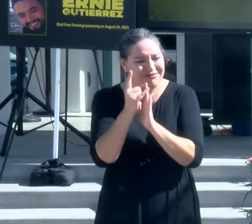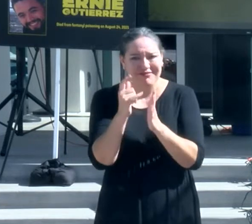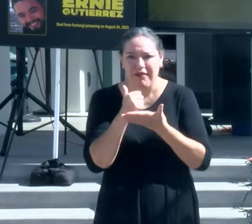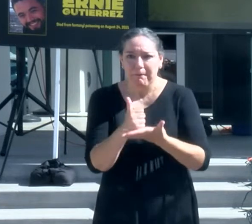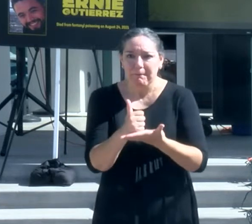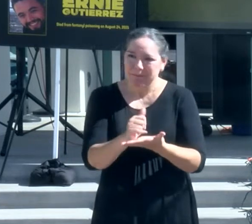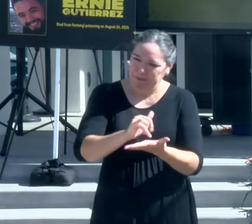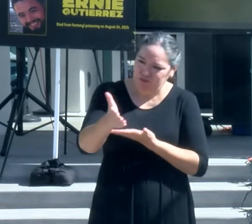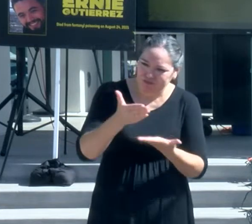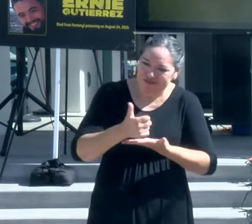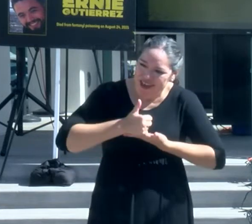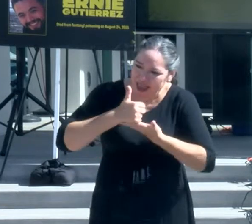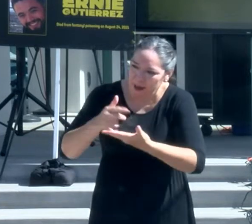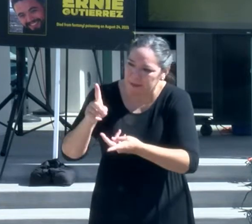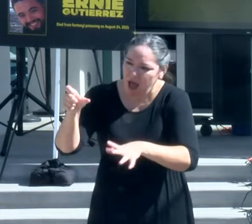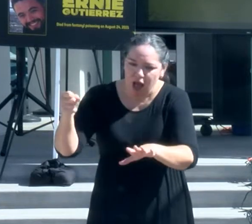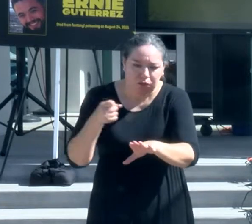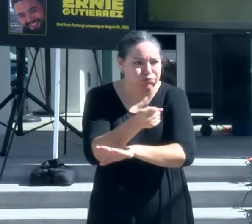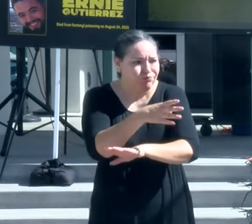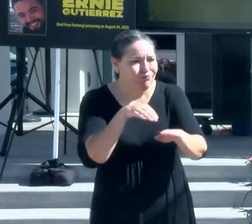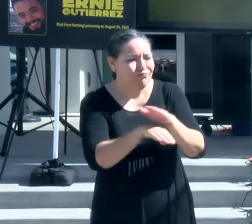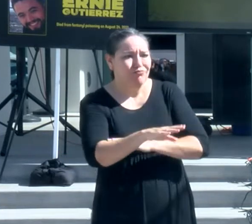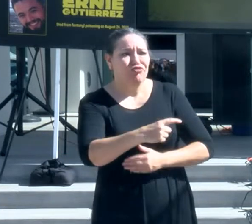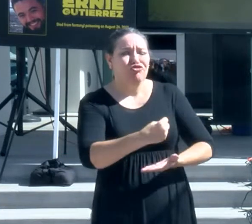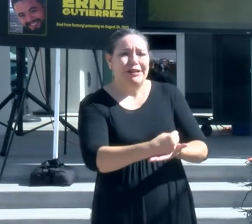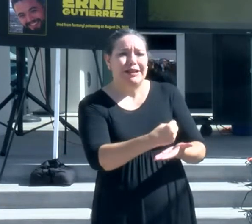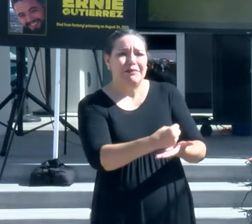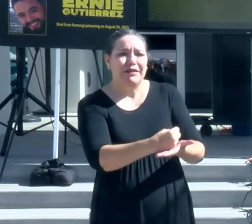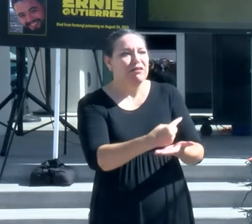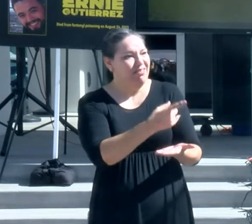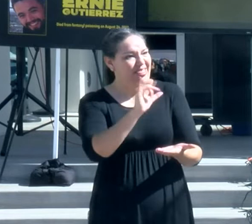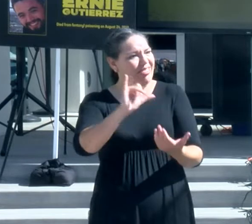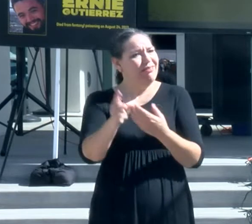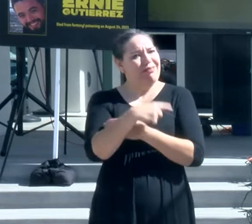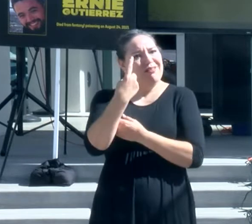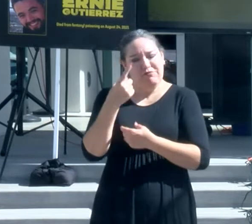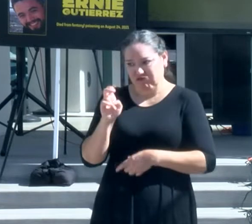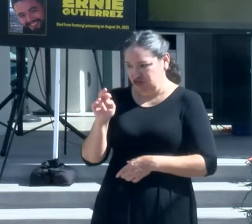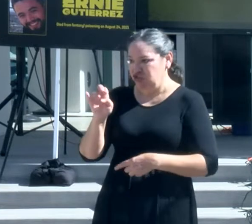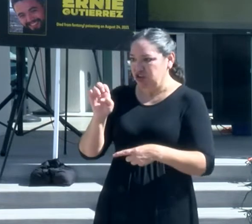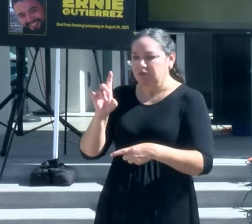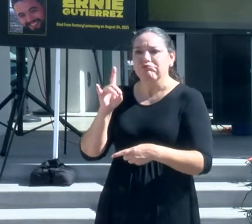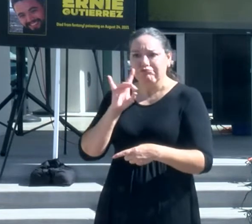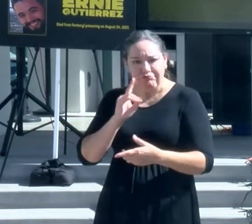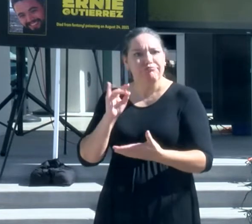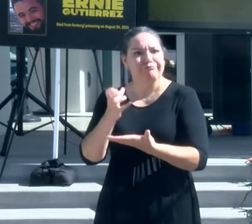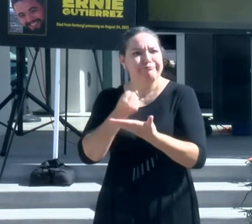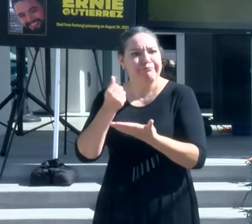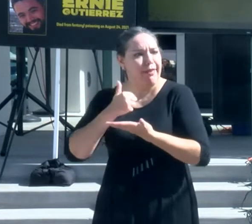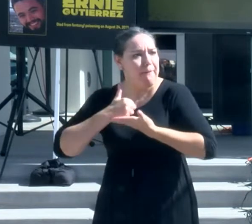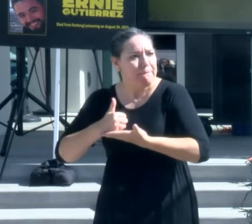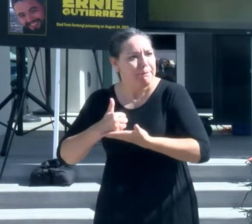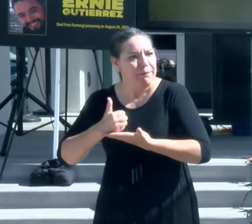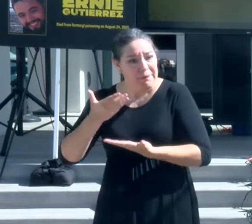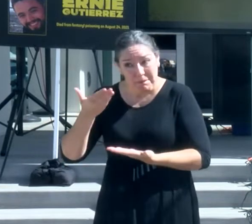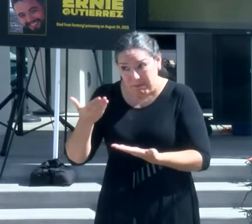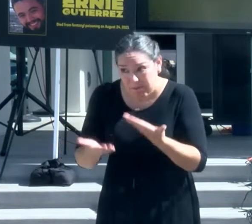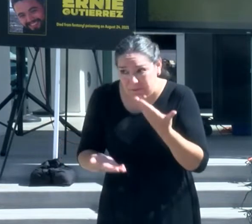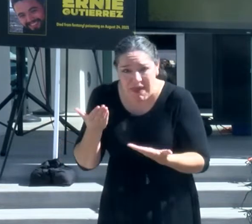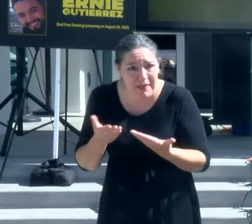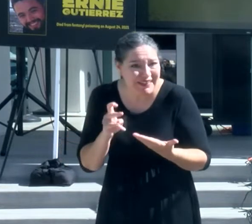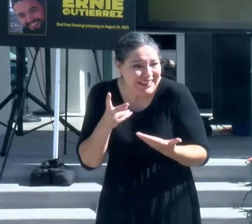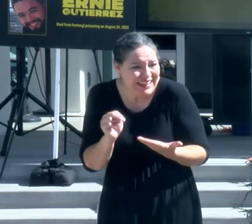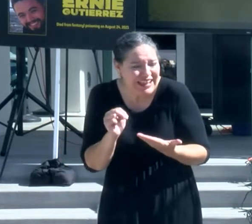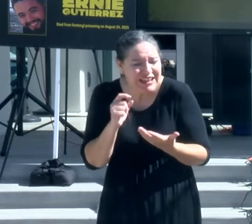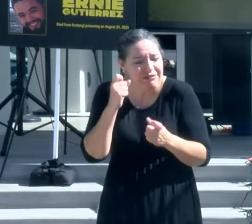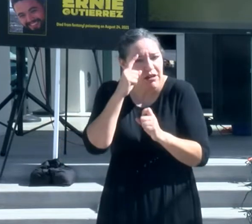people get into treatment. That day, Ernie got help and may have even had hope